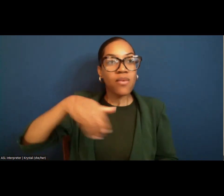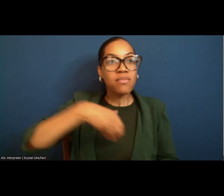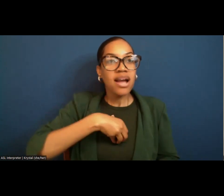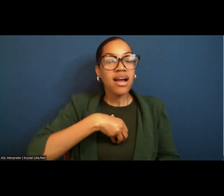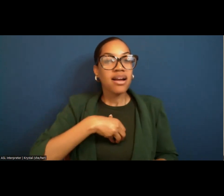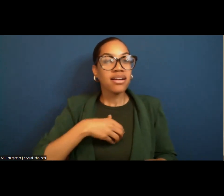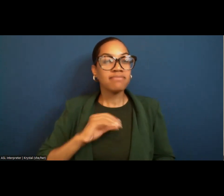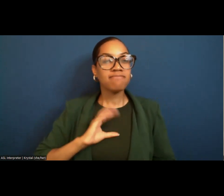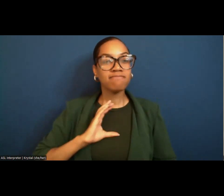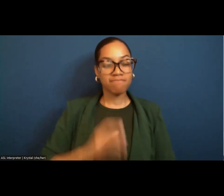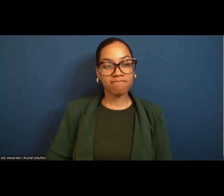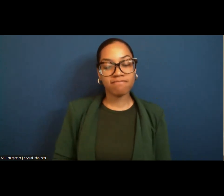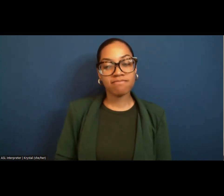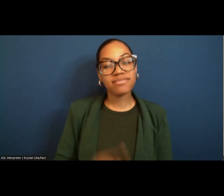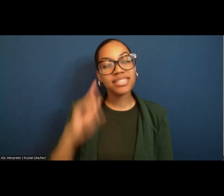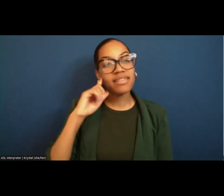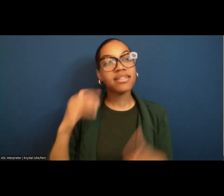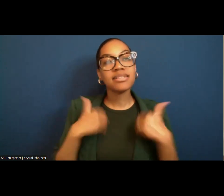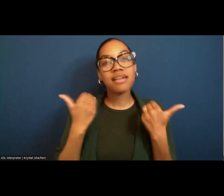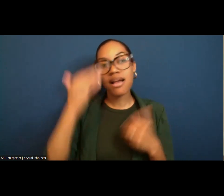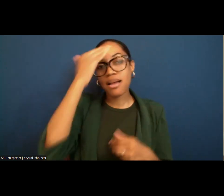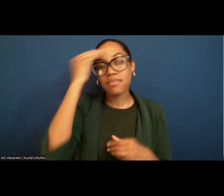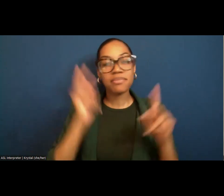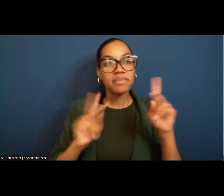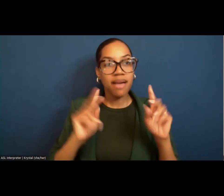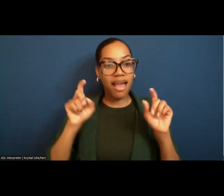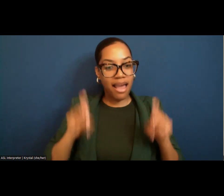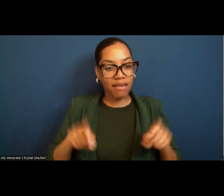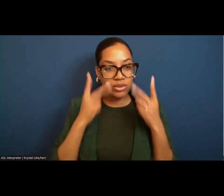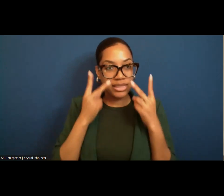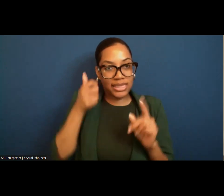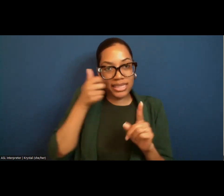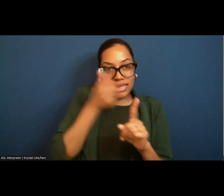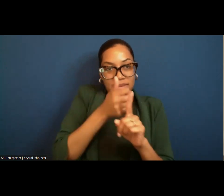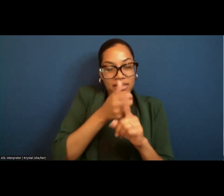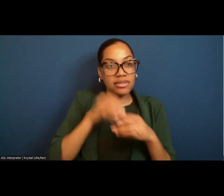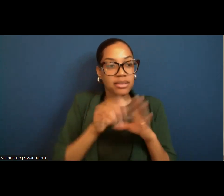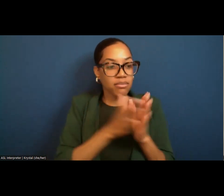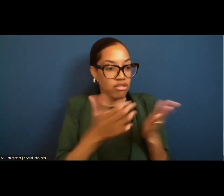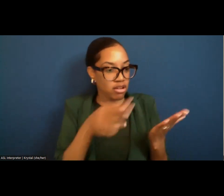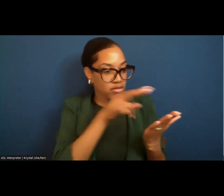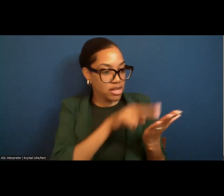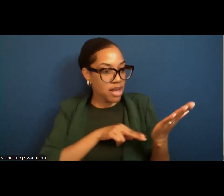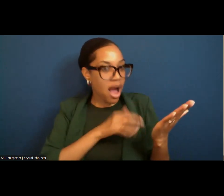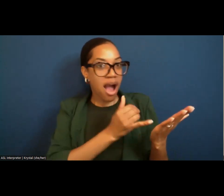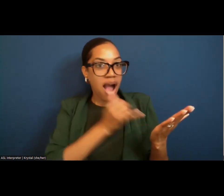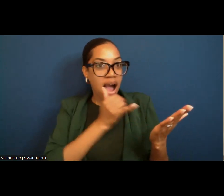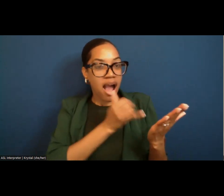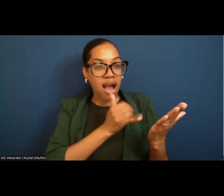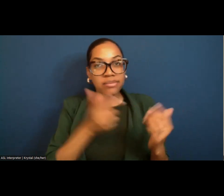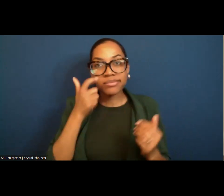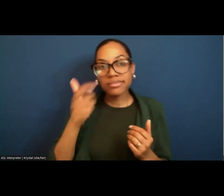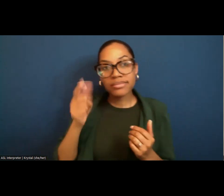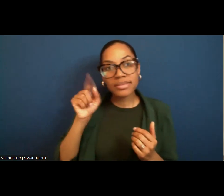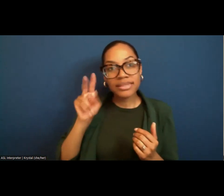that young Black folks have to see themselves in the books that they read, in the heroes that they learn about, in the media that they consume, in the